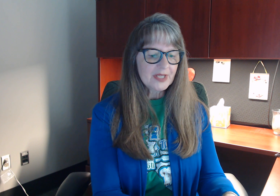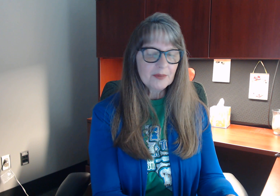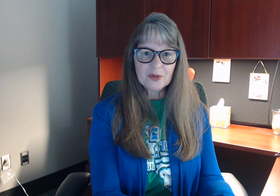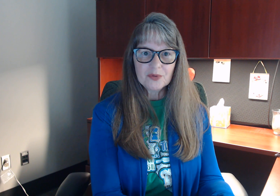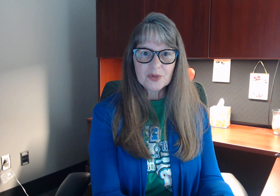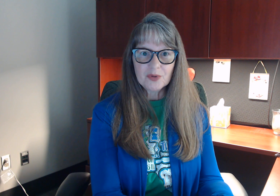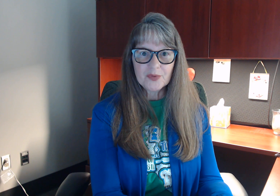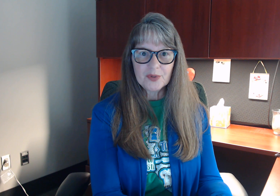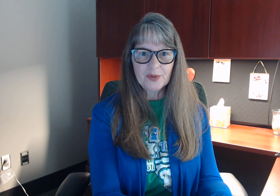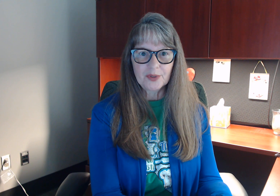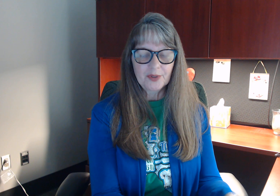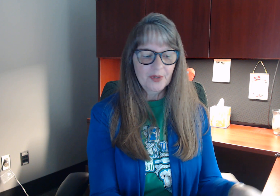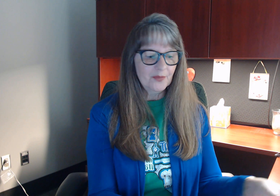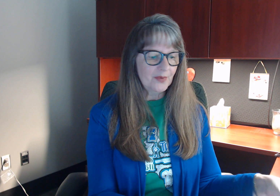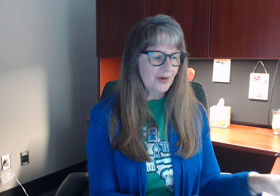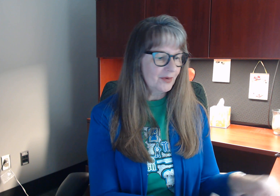Someone who's youthful or whatever.